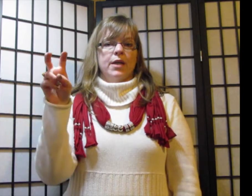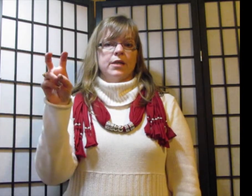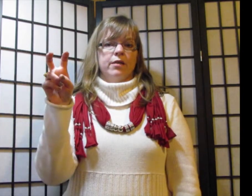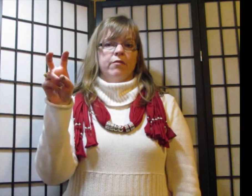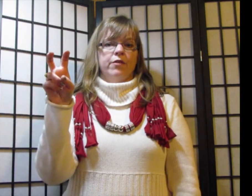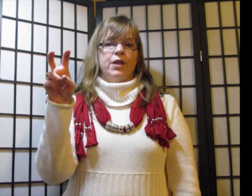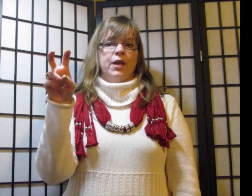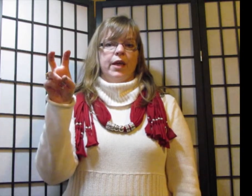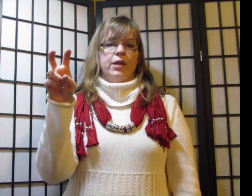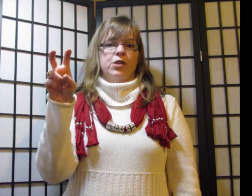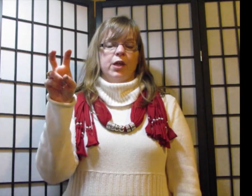Bent V hand shape.